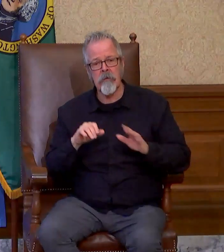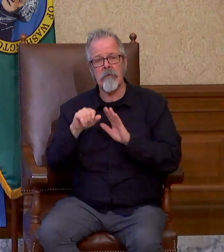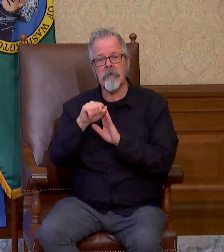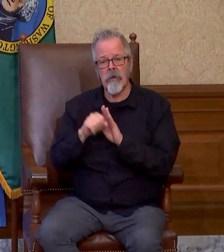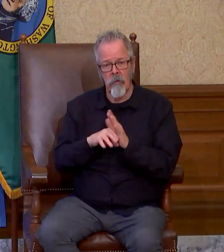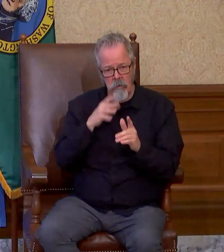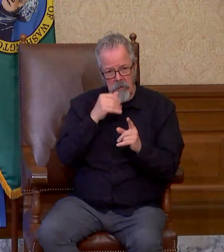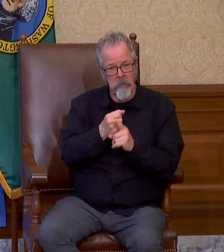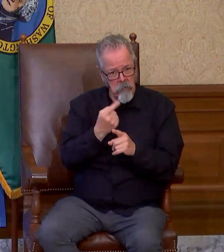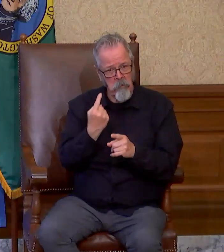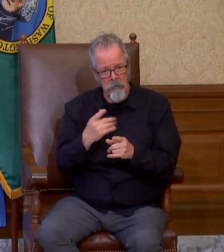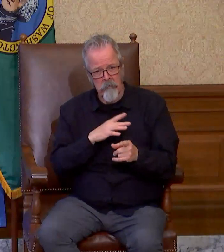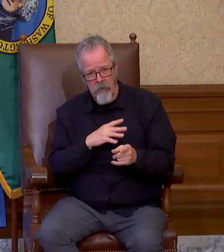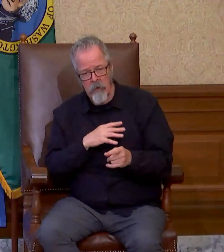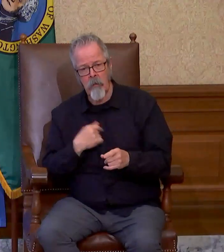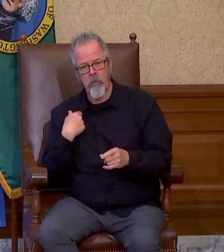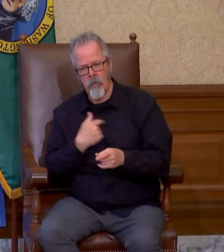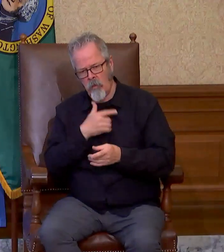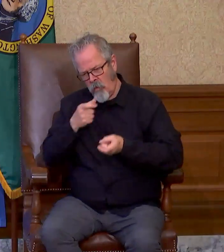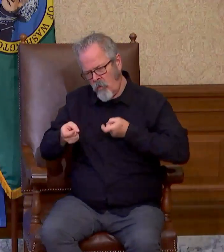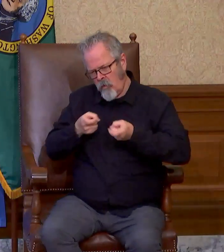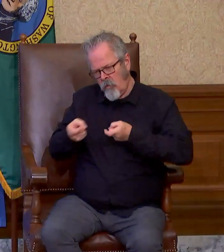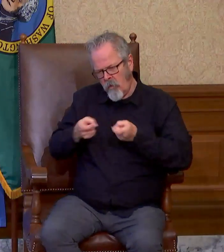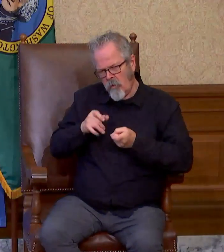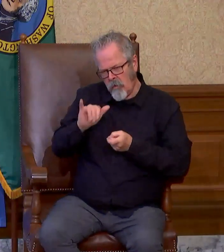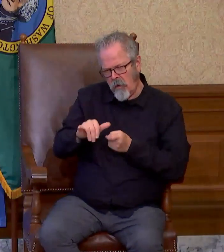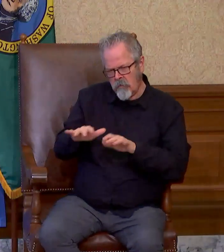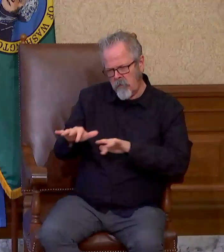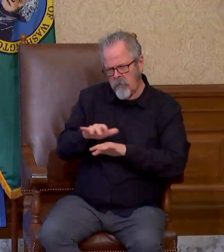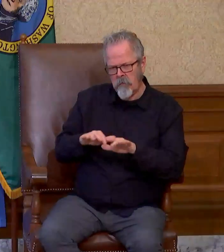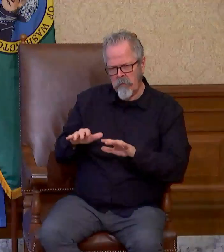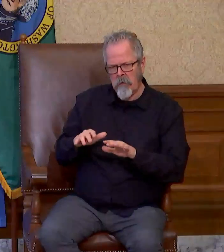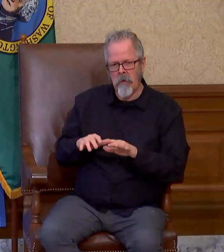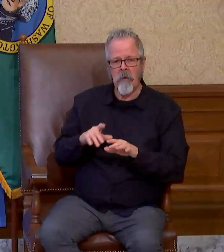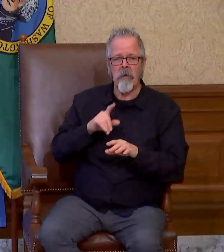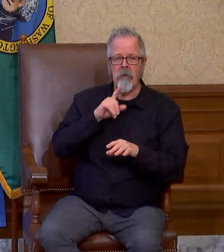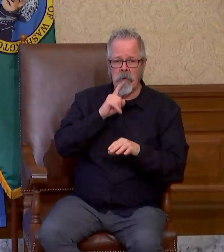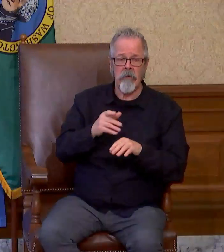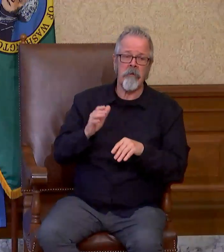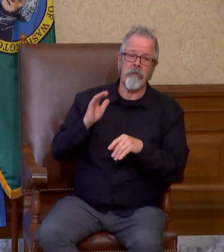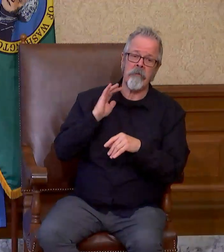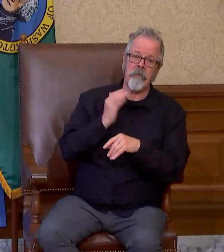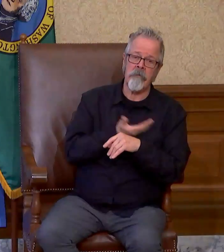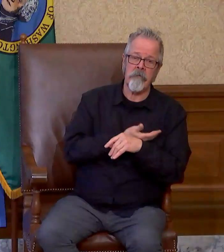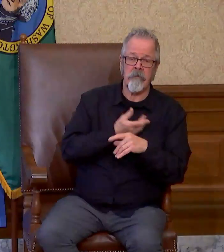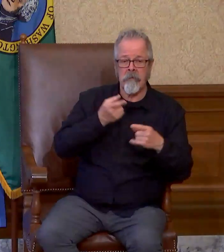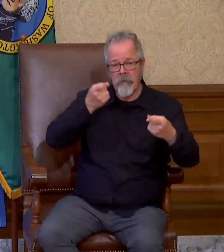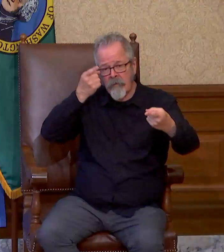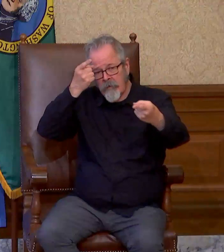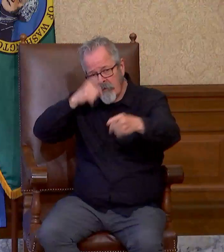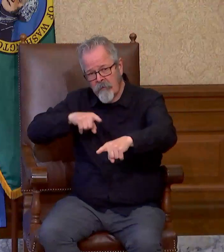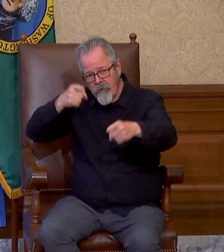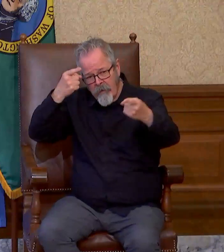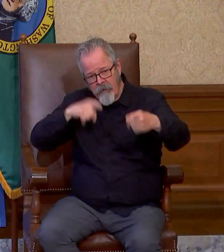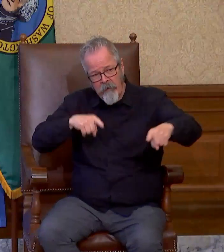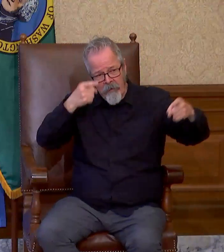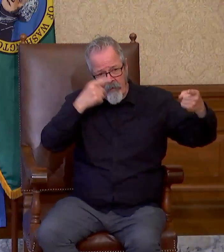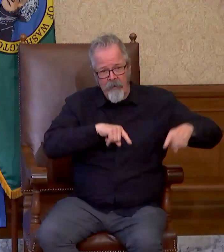things at the same time. That's just not practical because each state is significantly